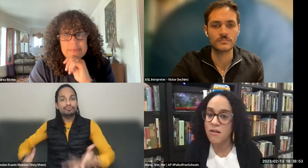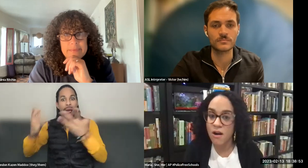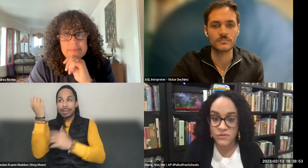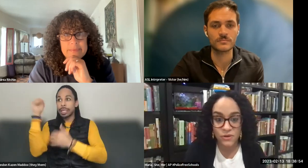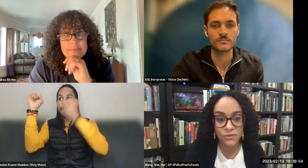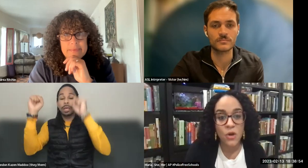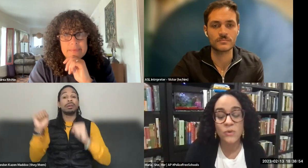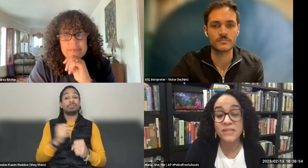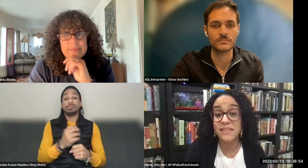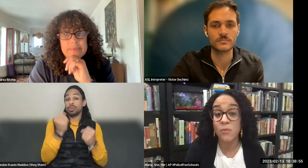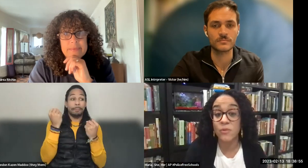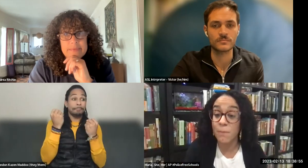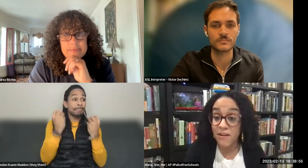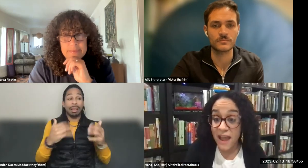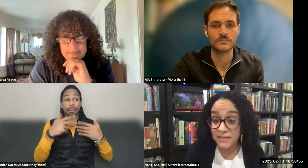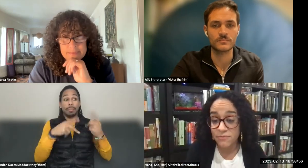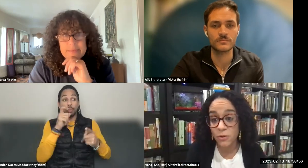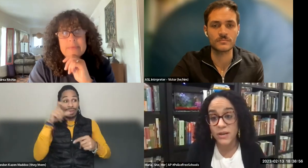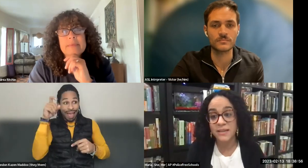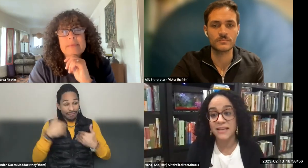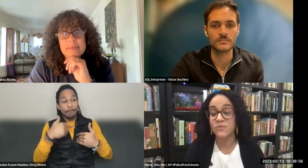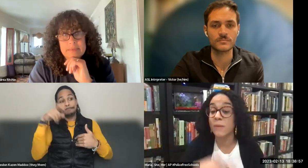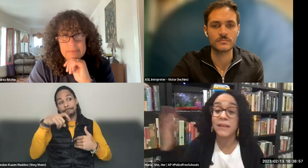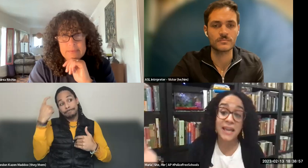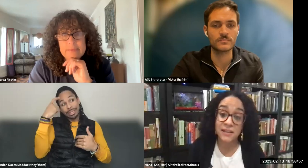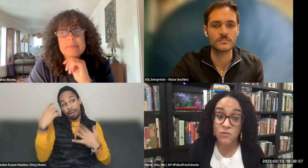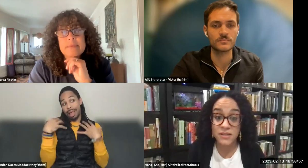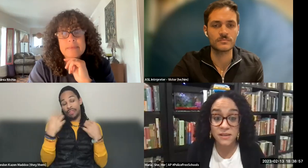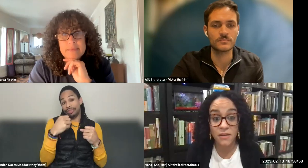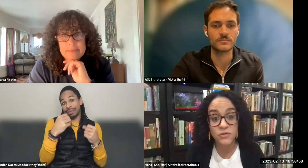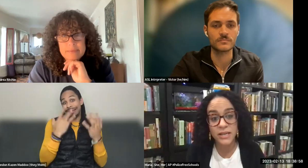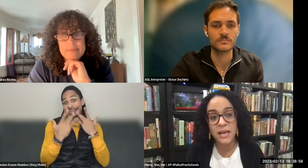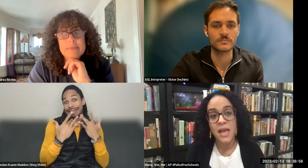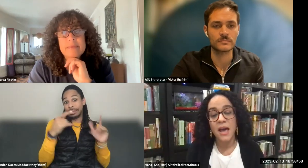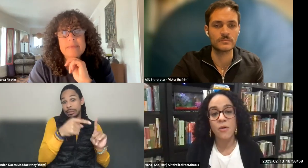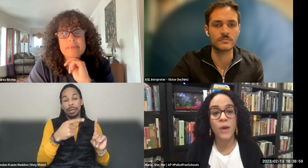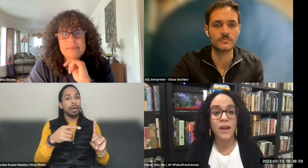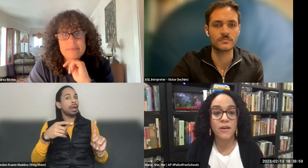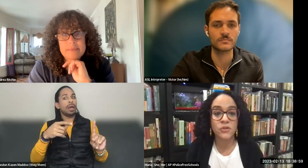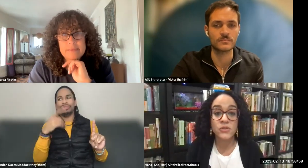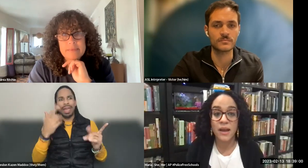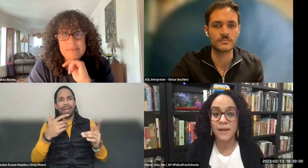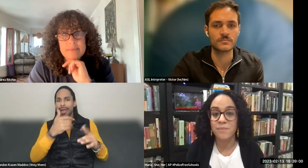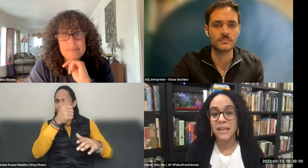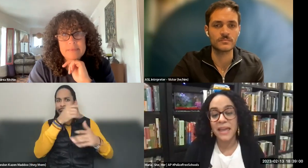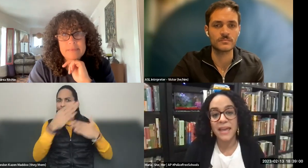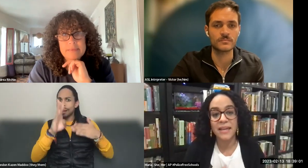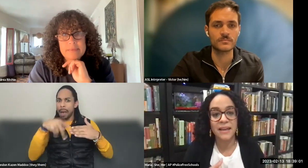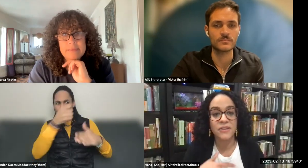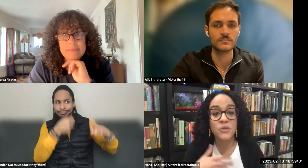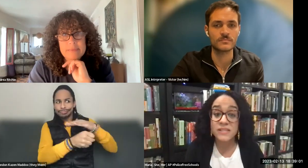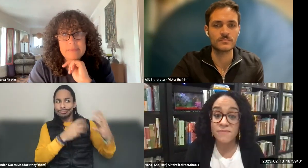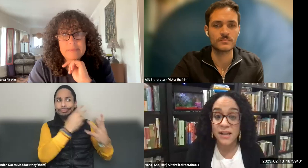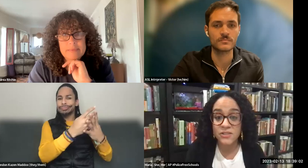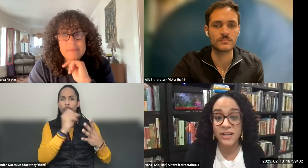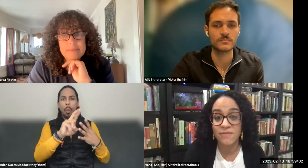needs are carceral. We see that with the Baker Act in Florida, that's replicated across the country, where